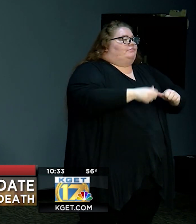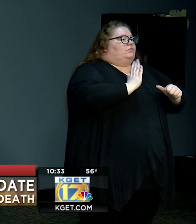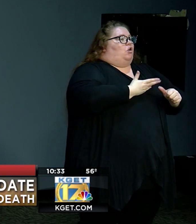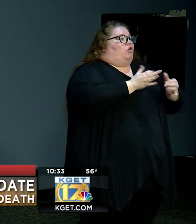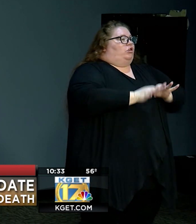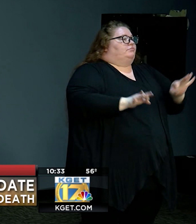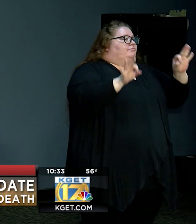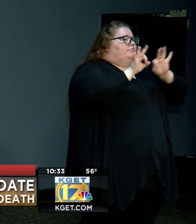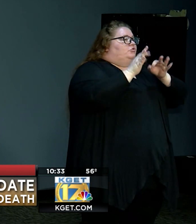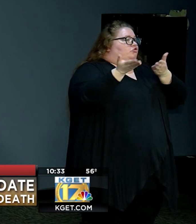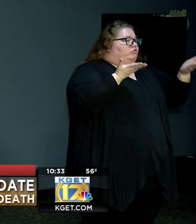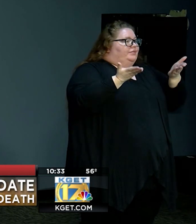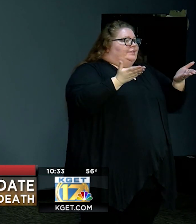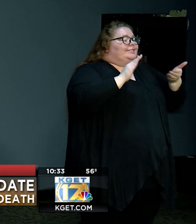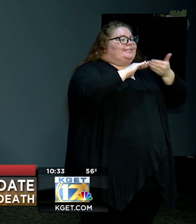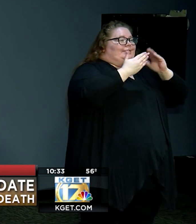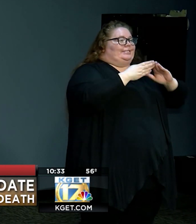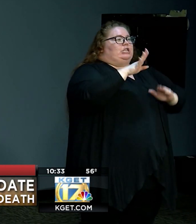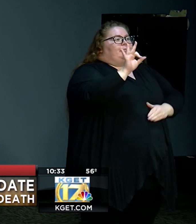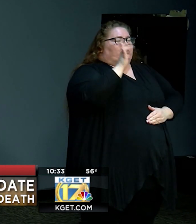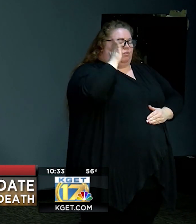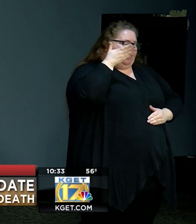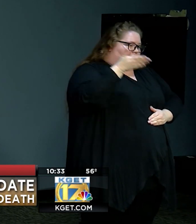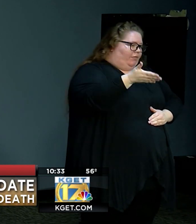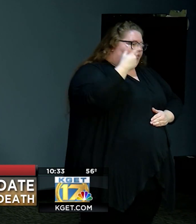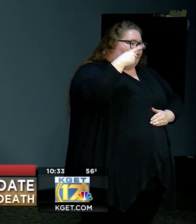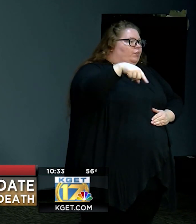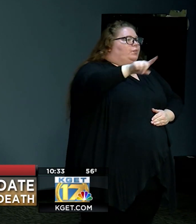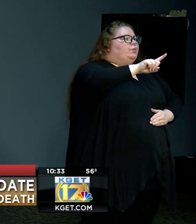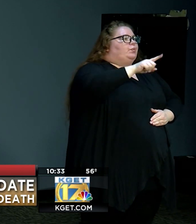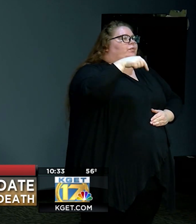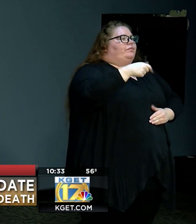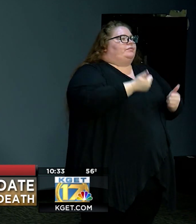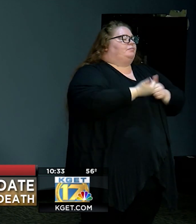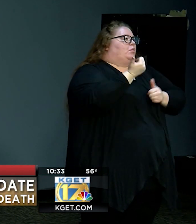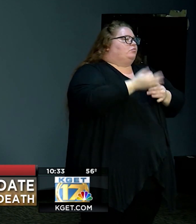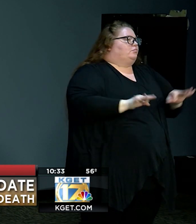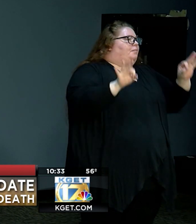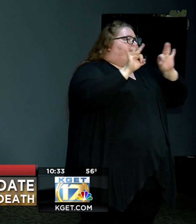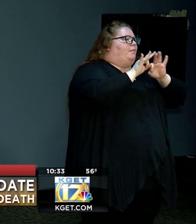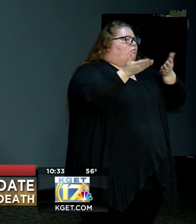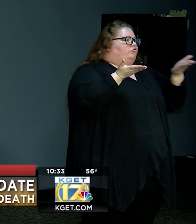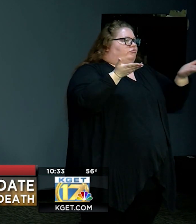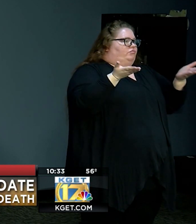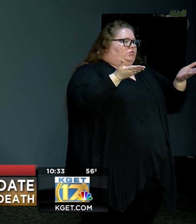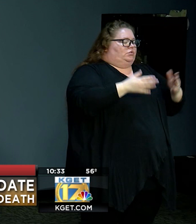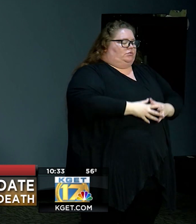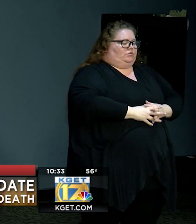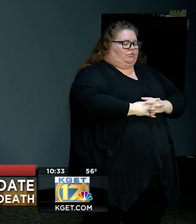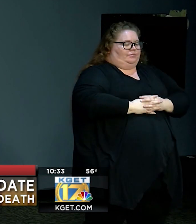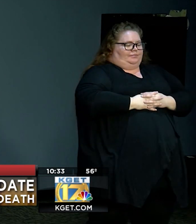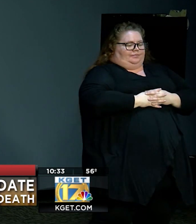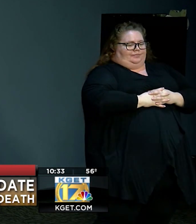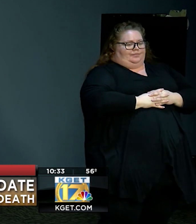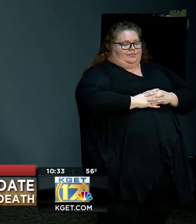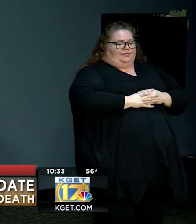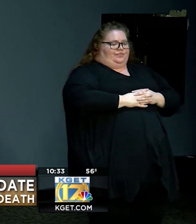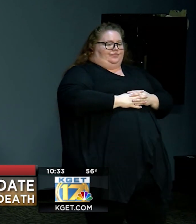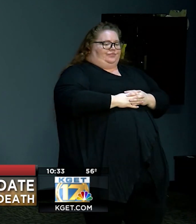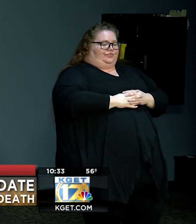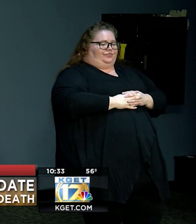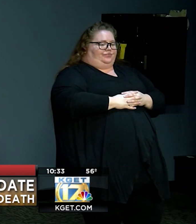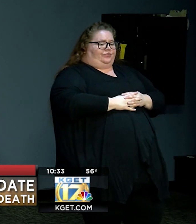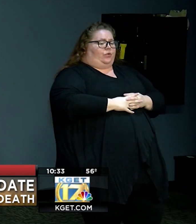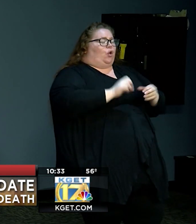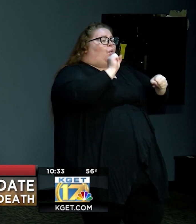City of Bakersfield will be there for you for these most important of services. We're working also closely with the county, the